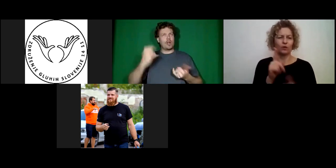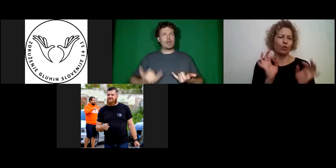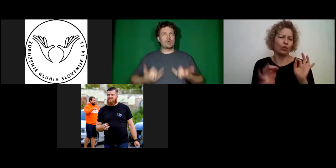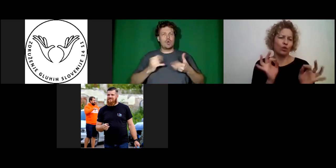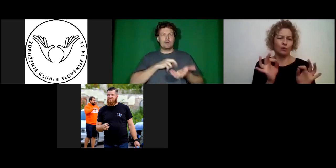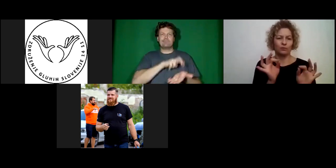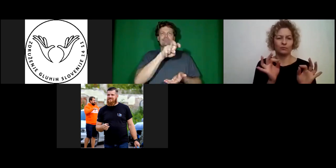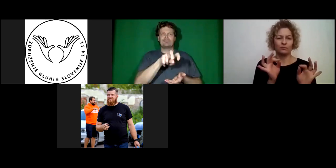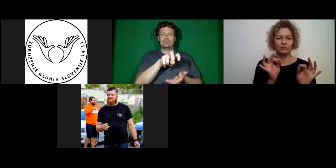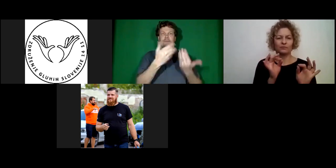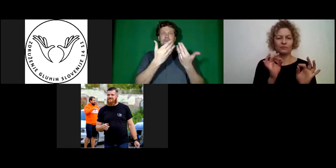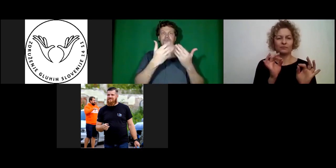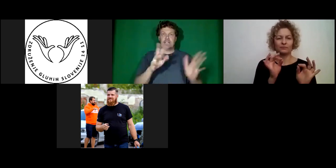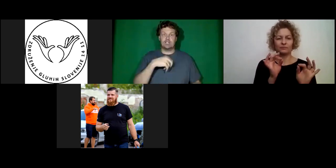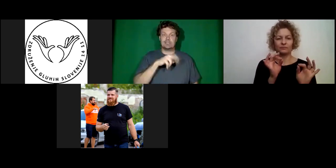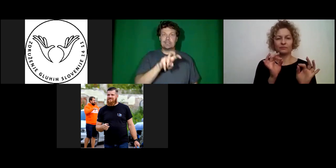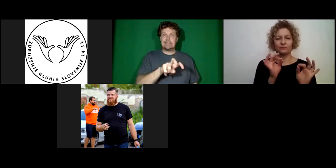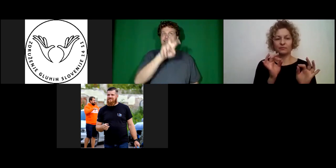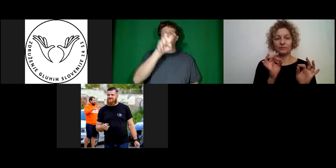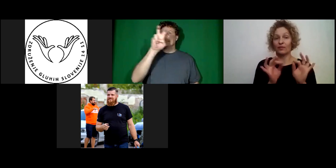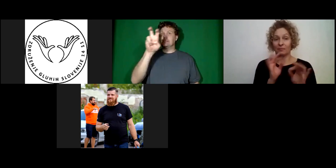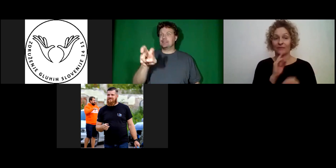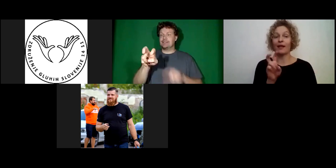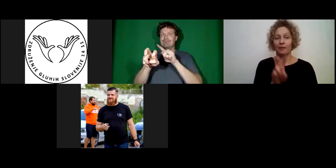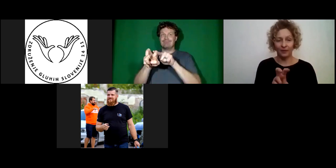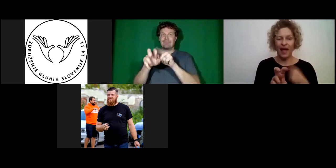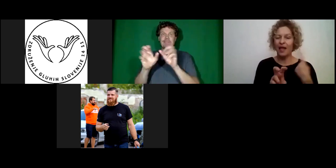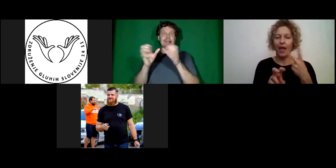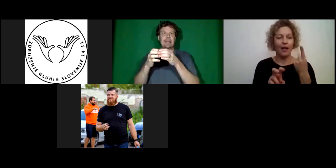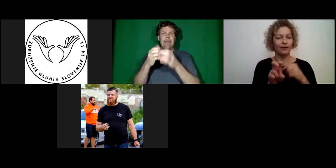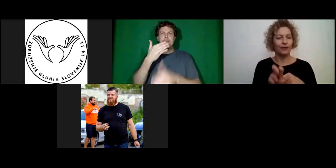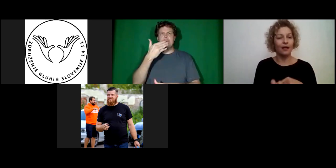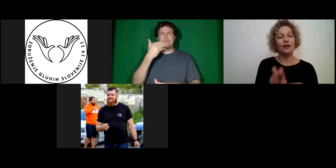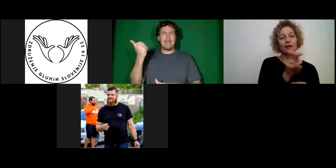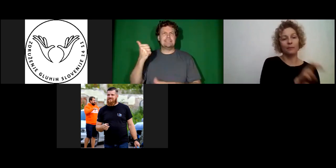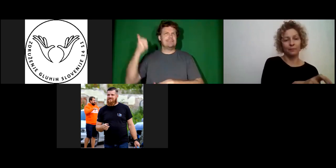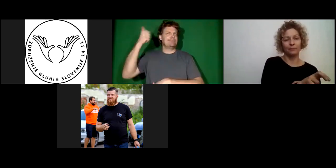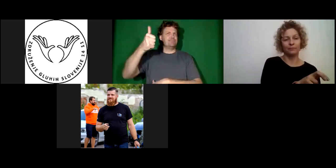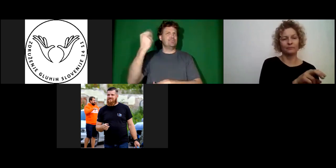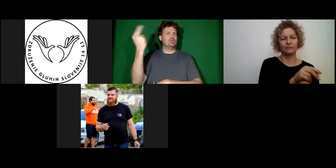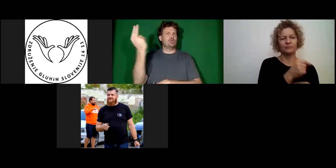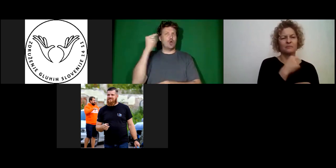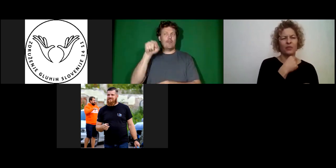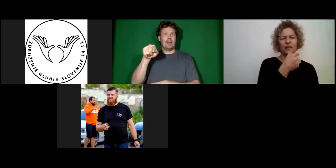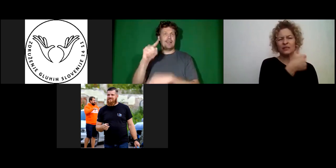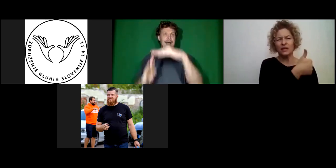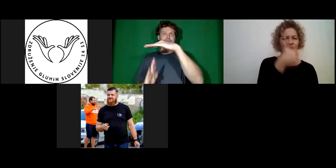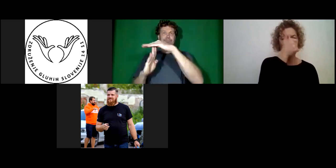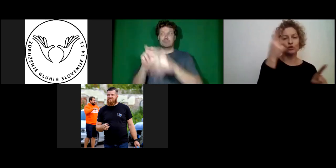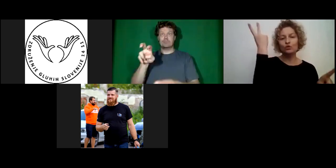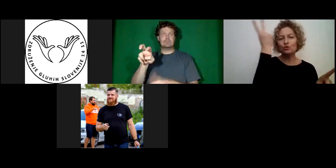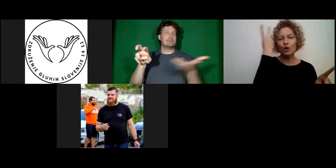went to regular youth club division. And then I was able to work to play for the